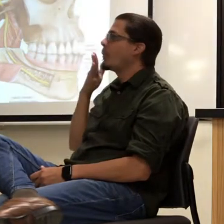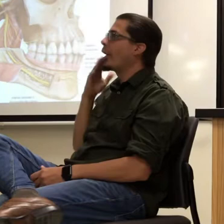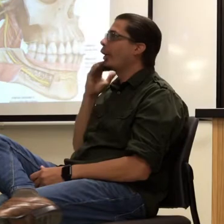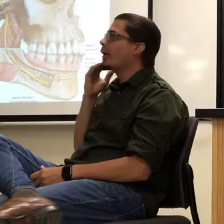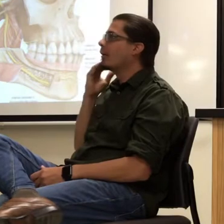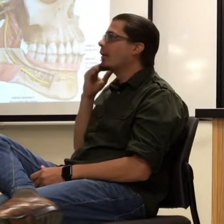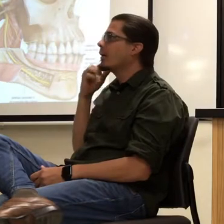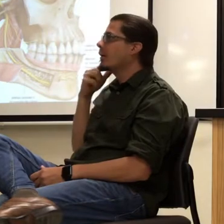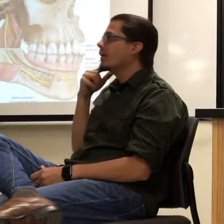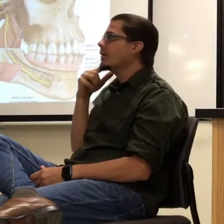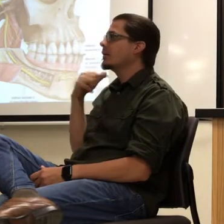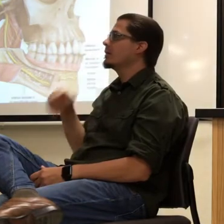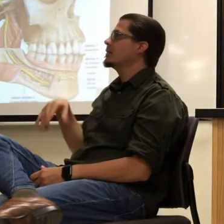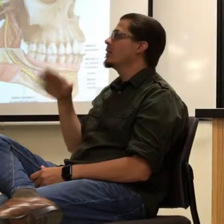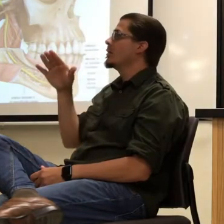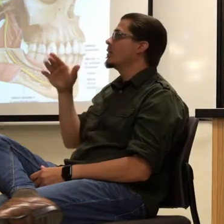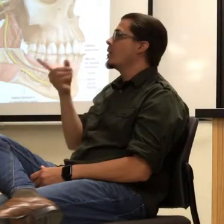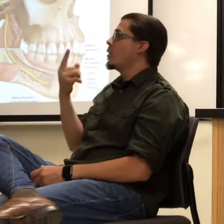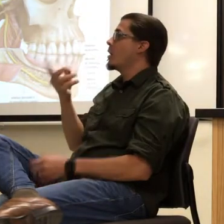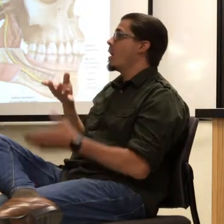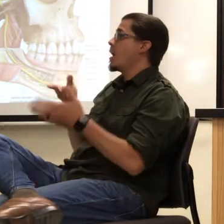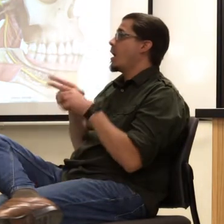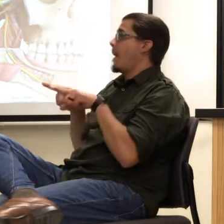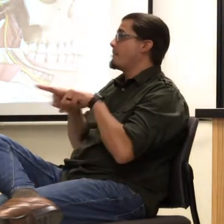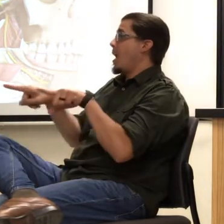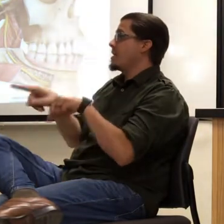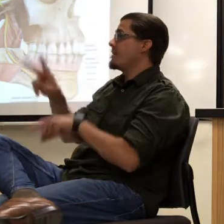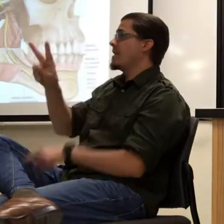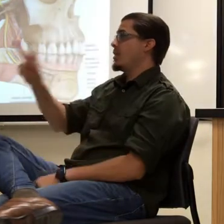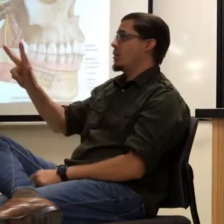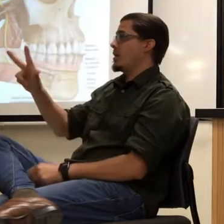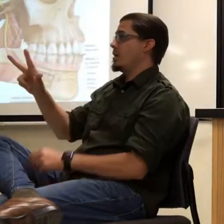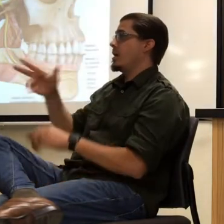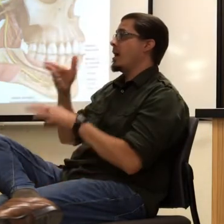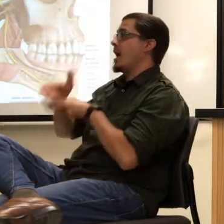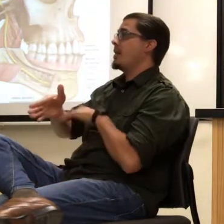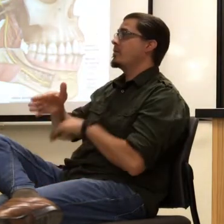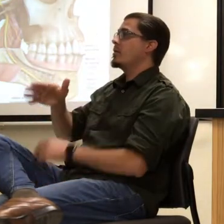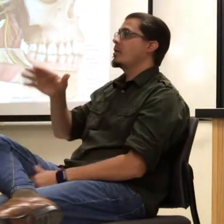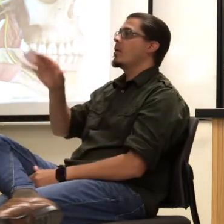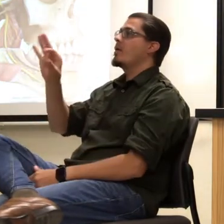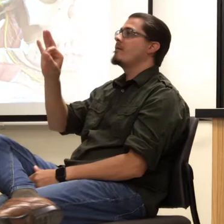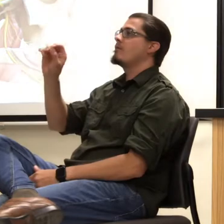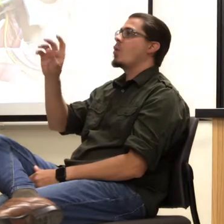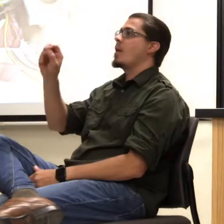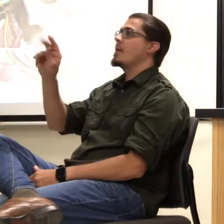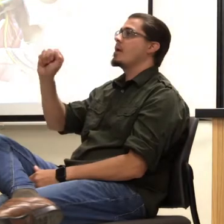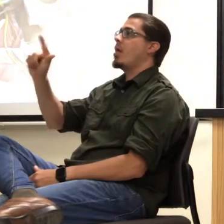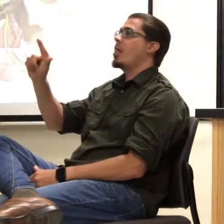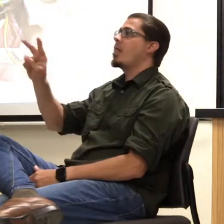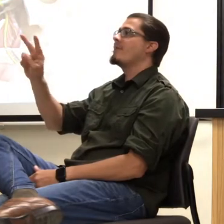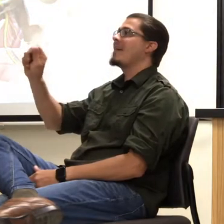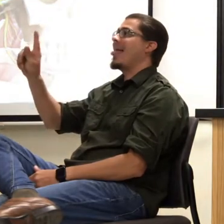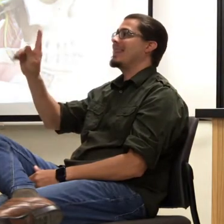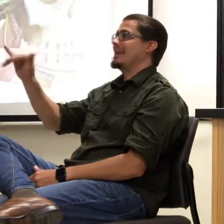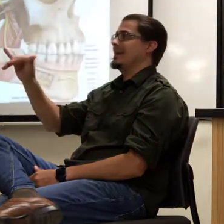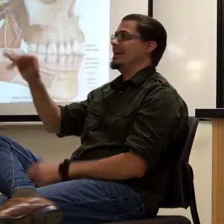So a branch of V3 after it exits foramen ovale will go down